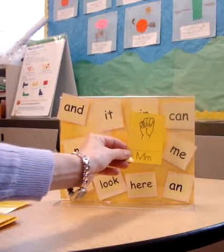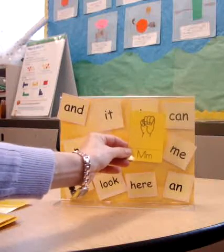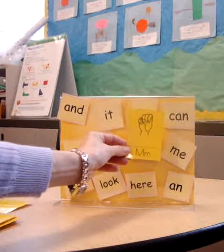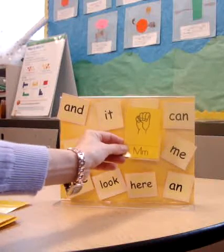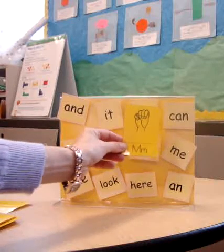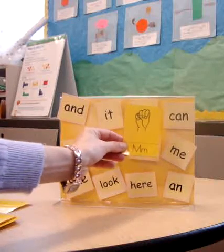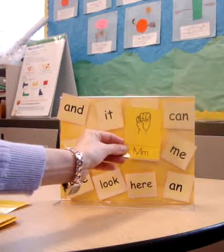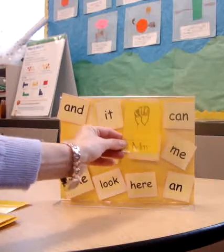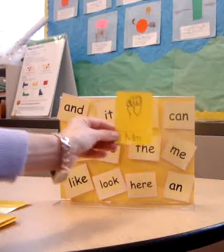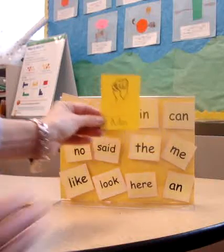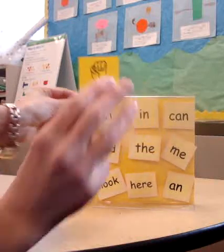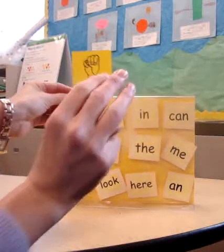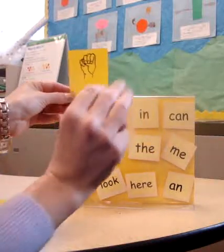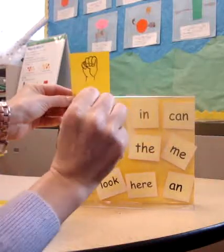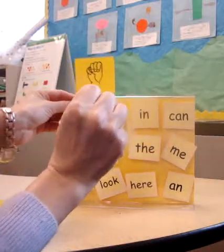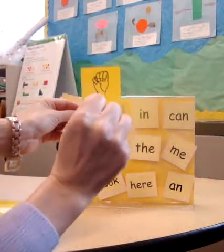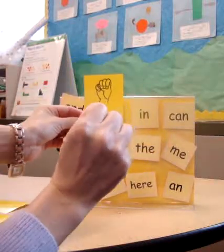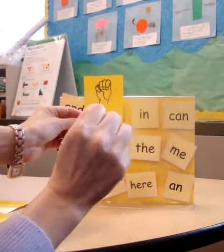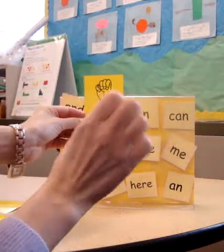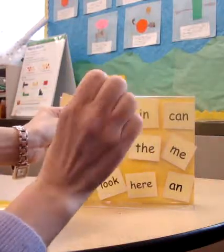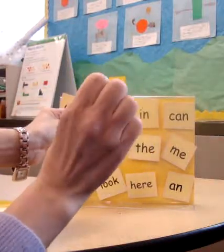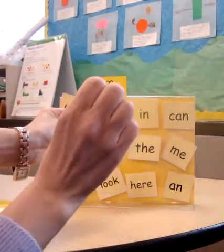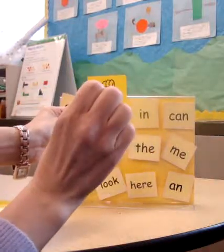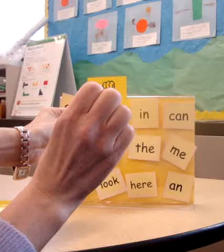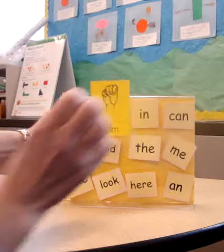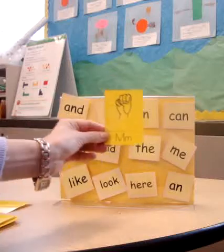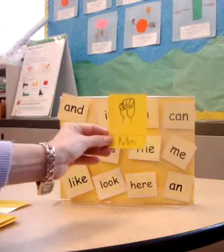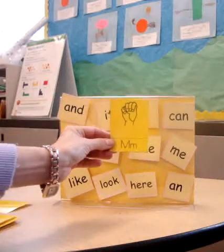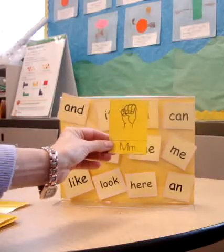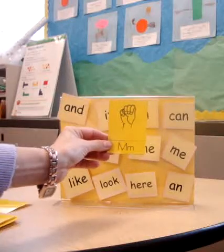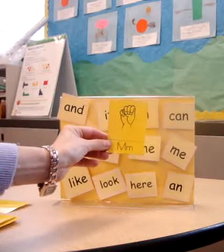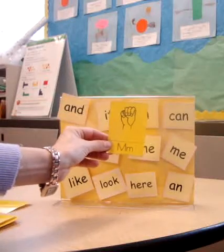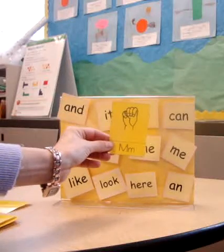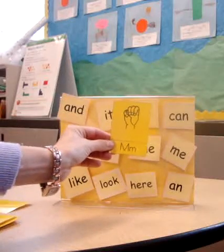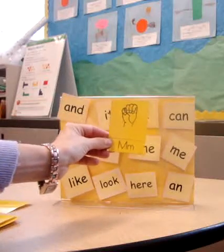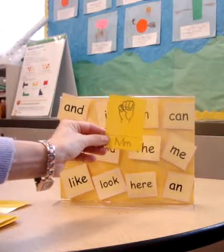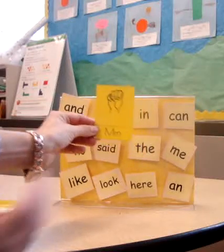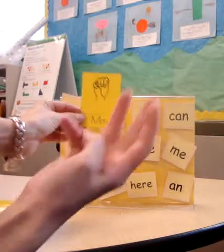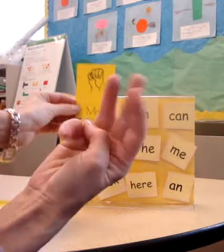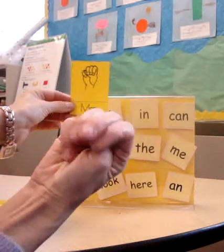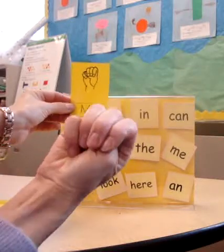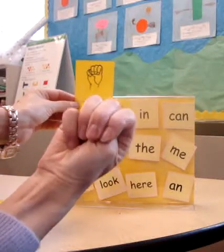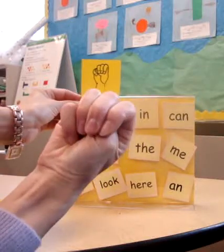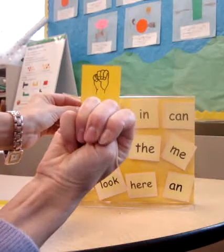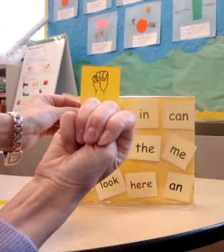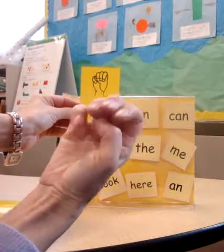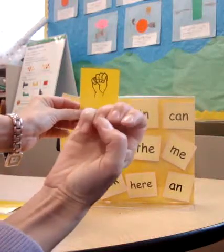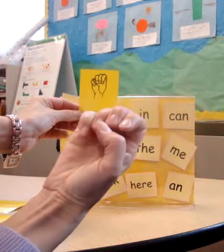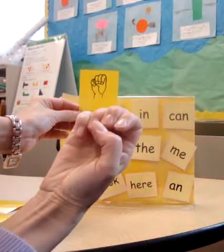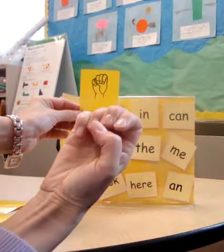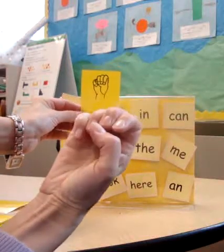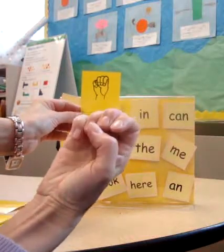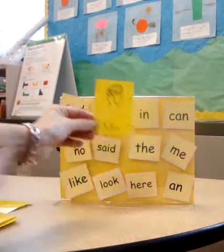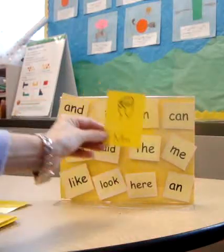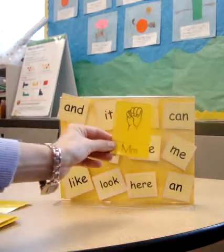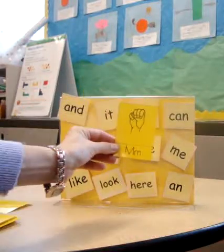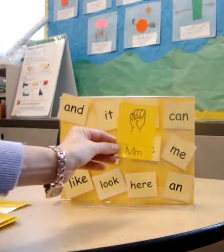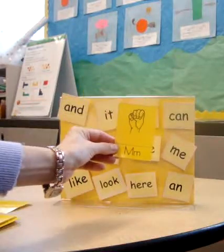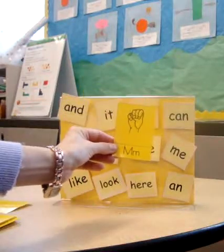also finger spell it. M-E, me. Or for you to see, M-E, me.